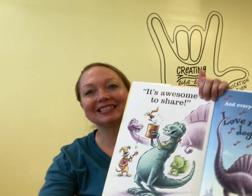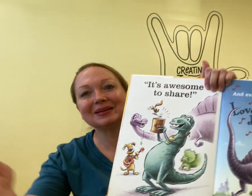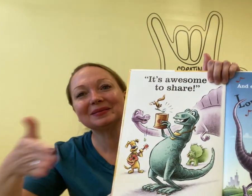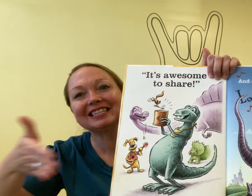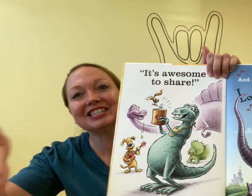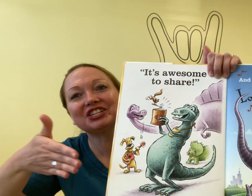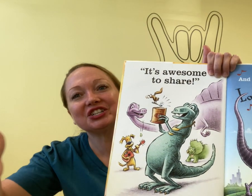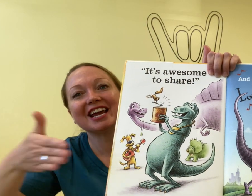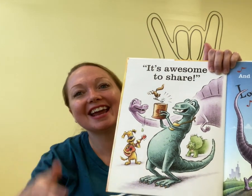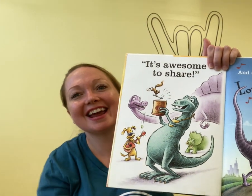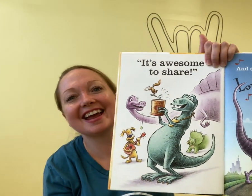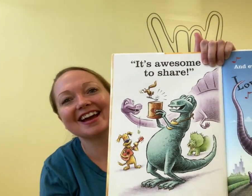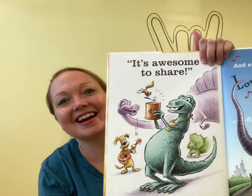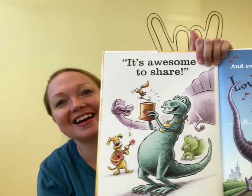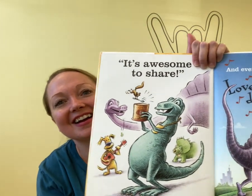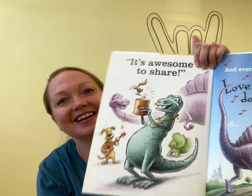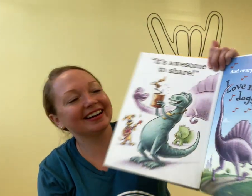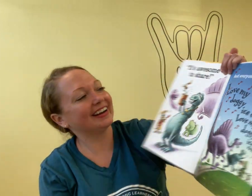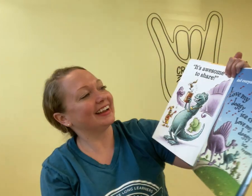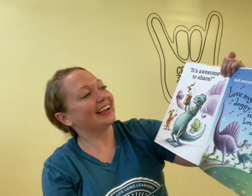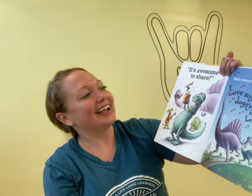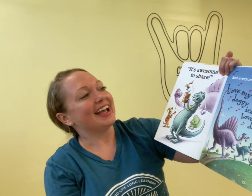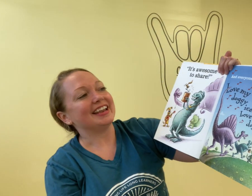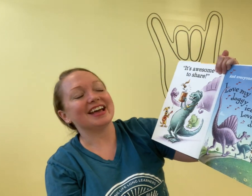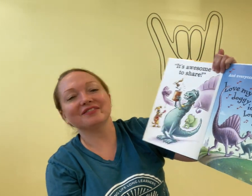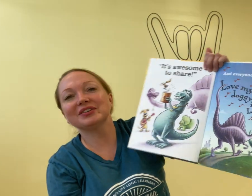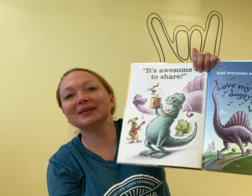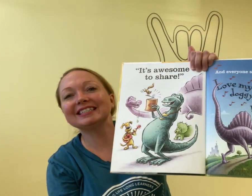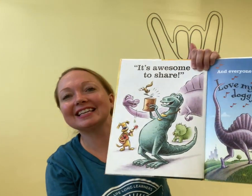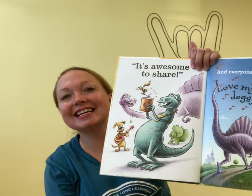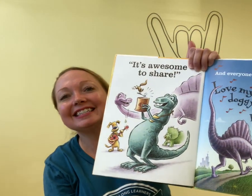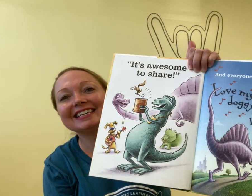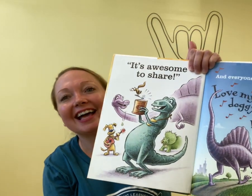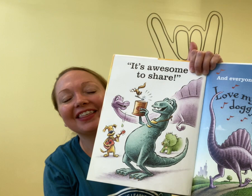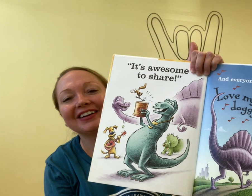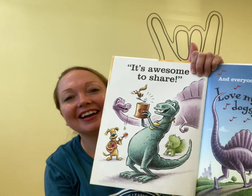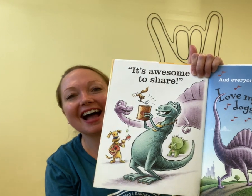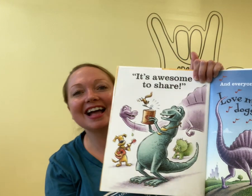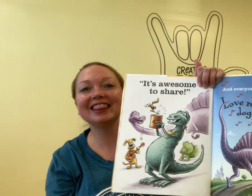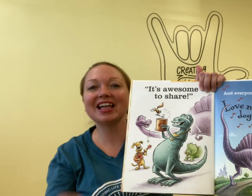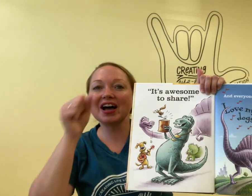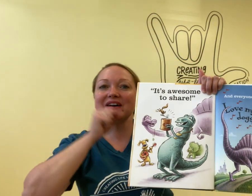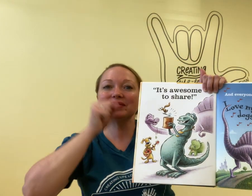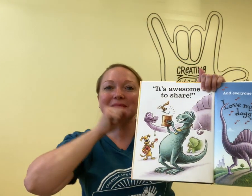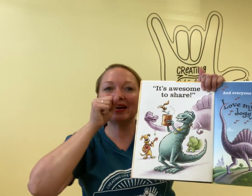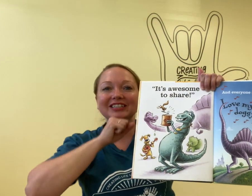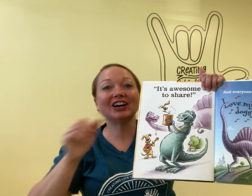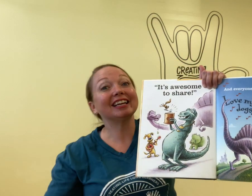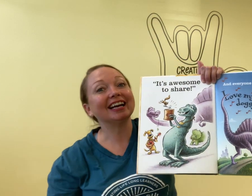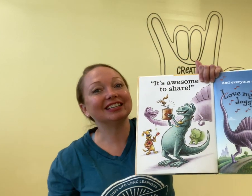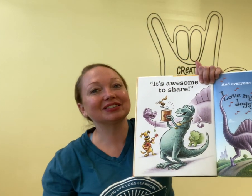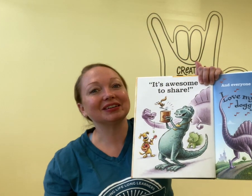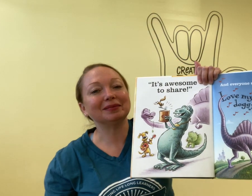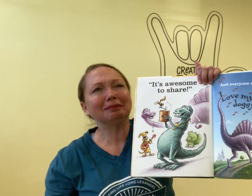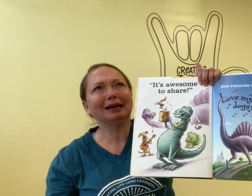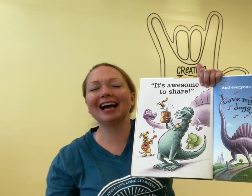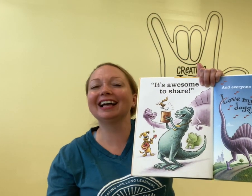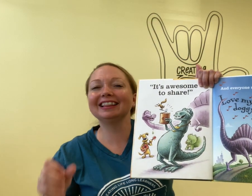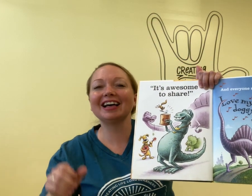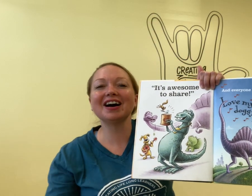to share. And everyone sang together, I love my doggy ice cream. I love